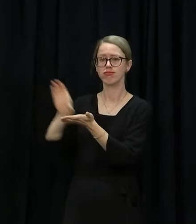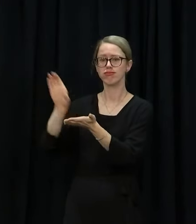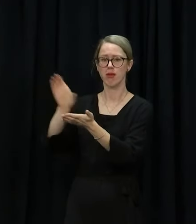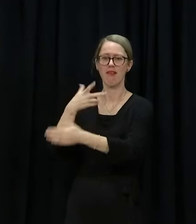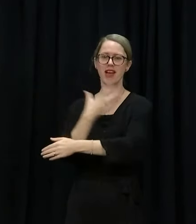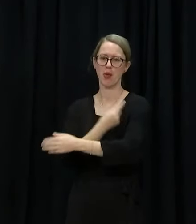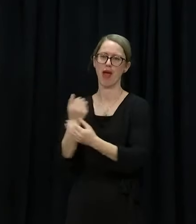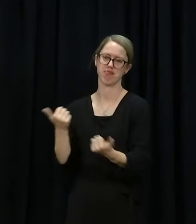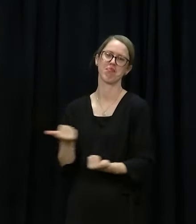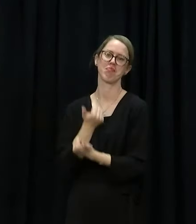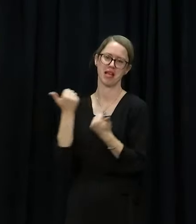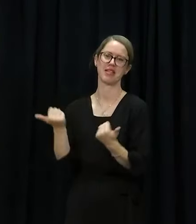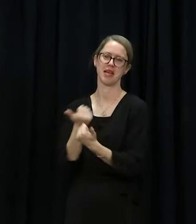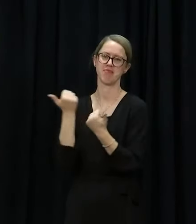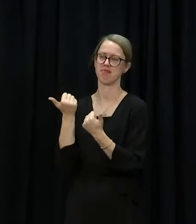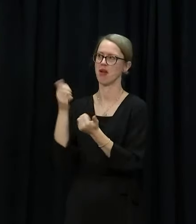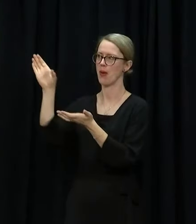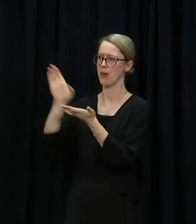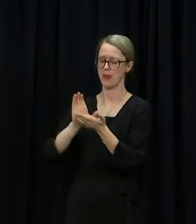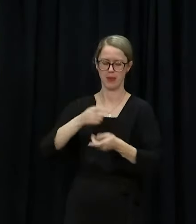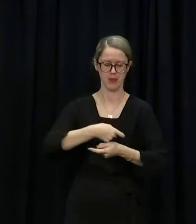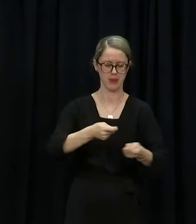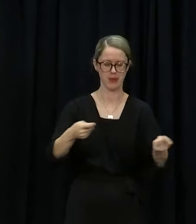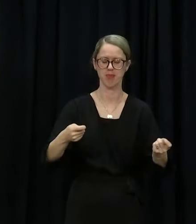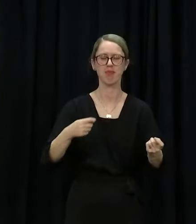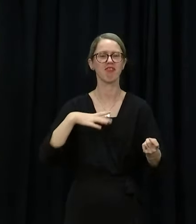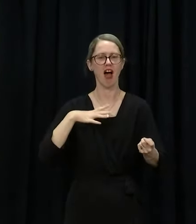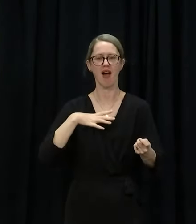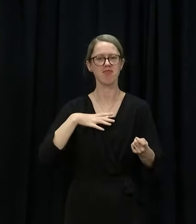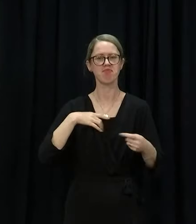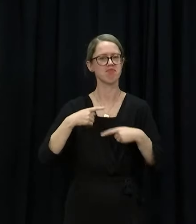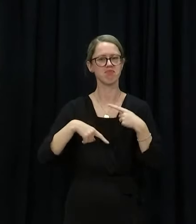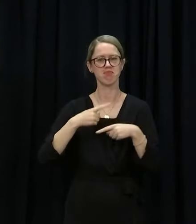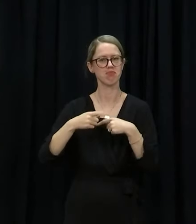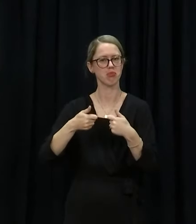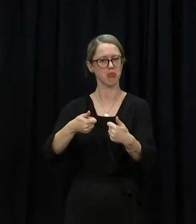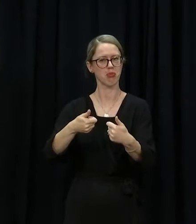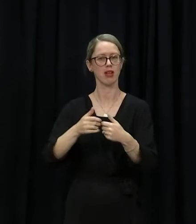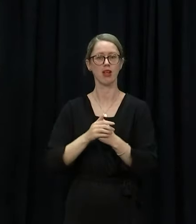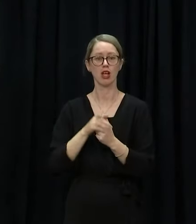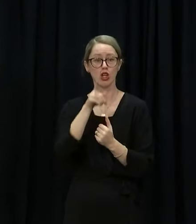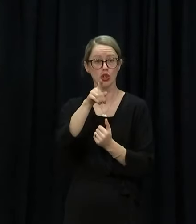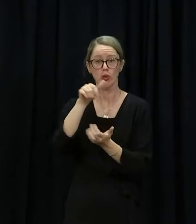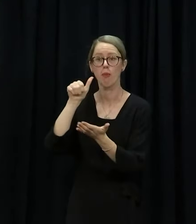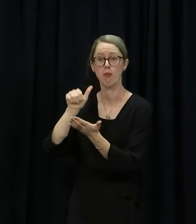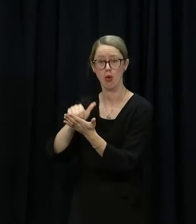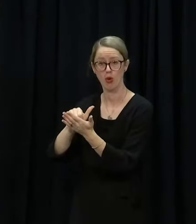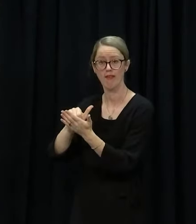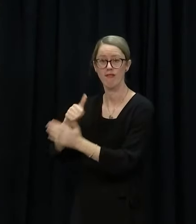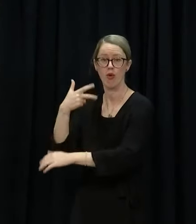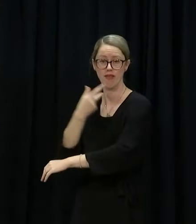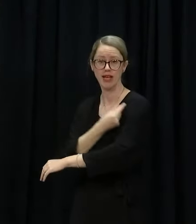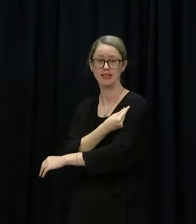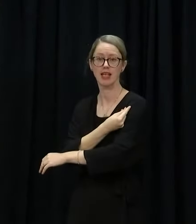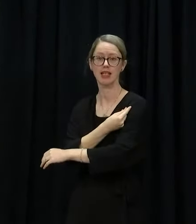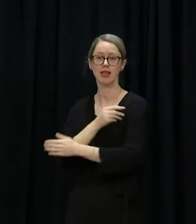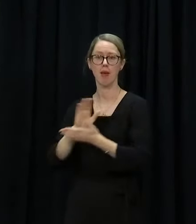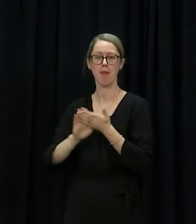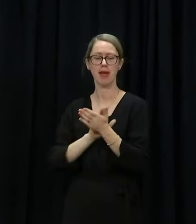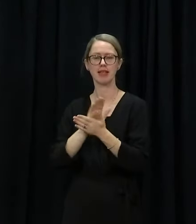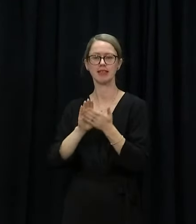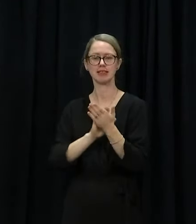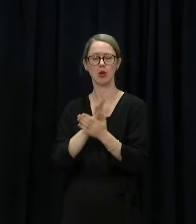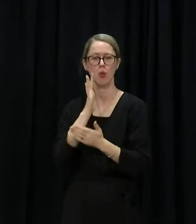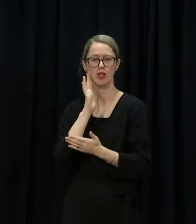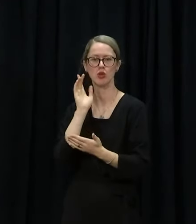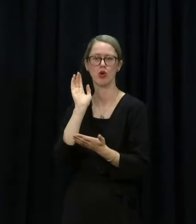deliveries continuing to go out daily. But again, please do book. It just means that we can ensure good physical distancing